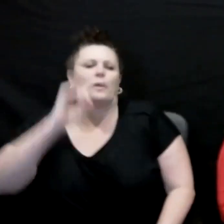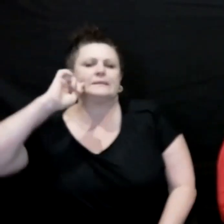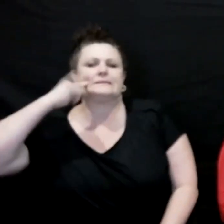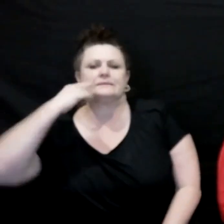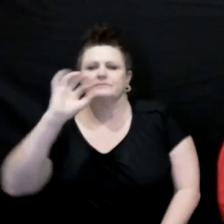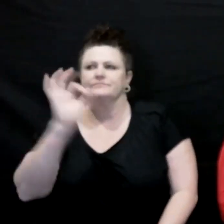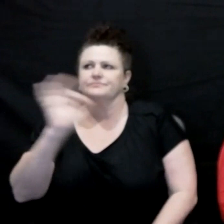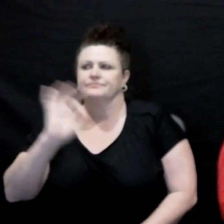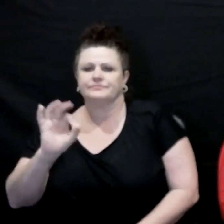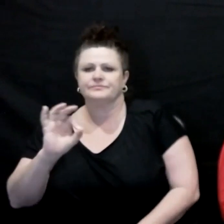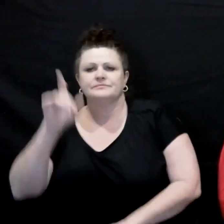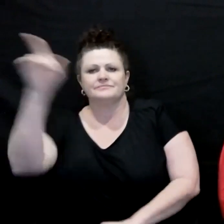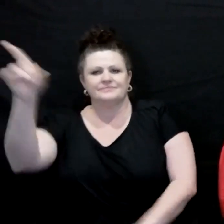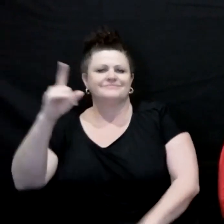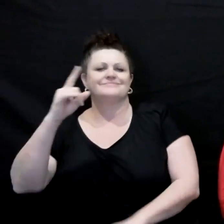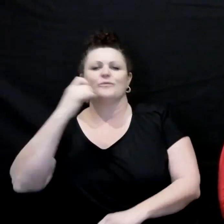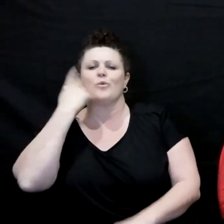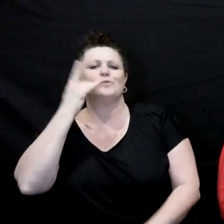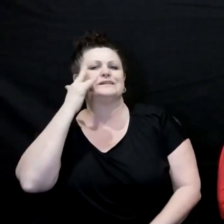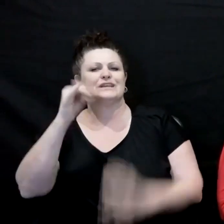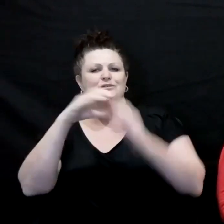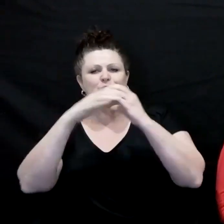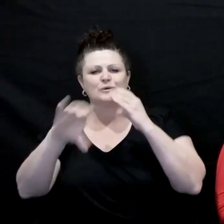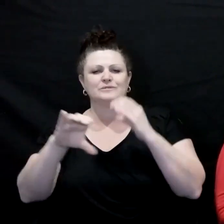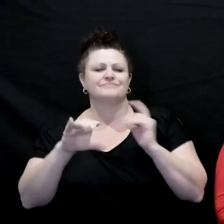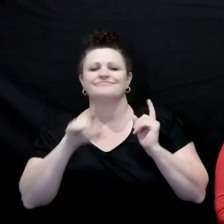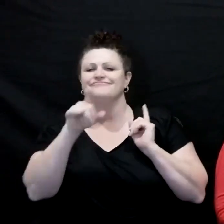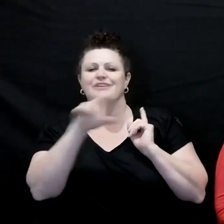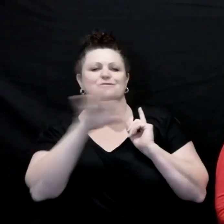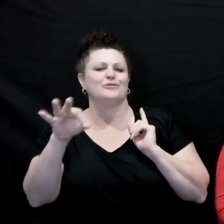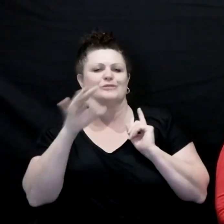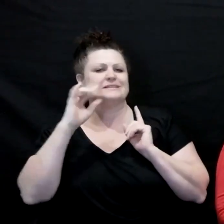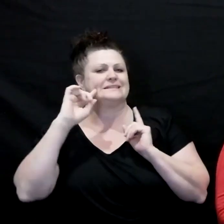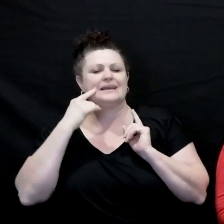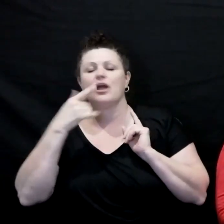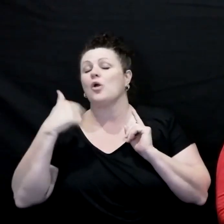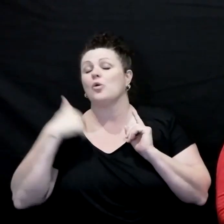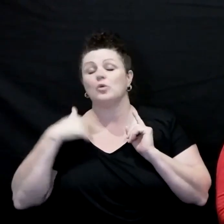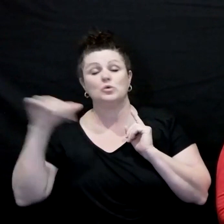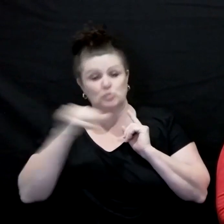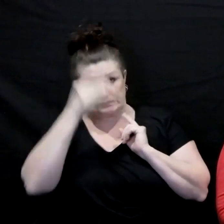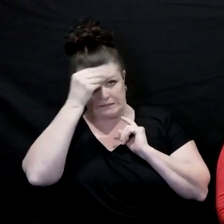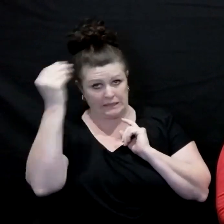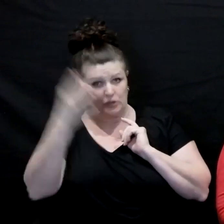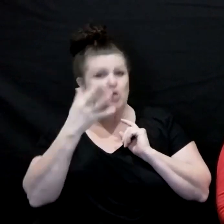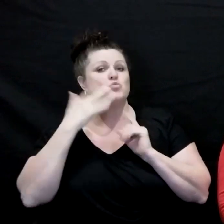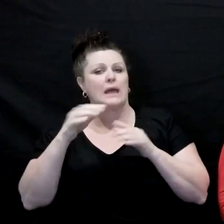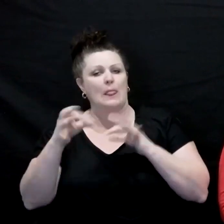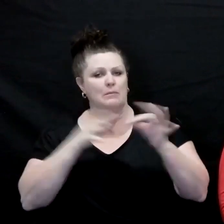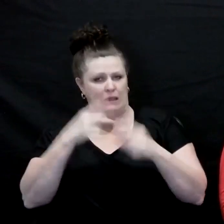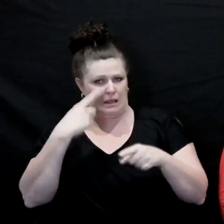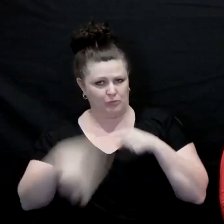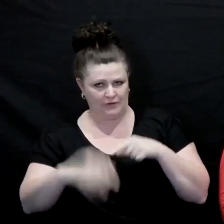Keep checking the portal. But that's not the intent. You should be notified when your plan is approved. I've heard